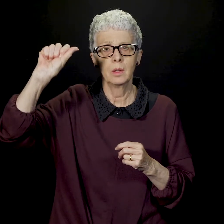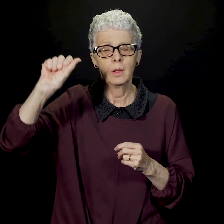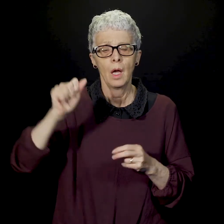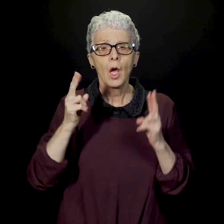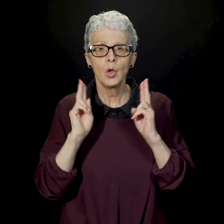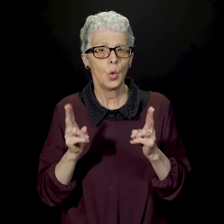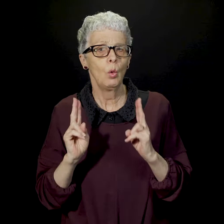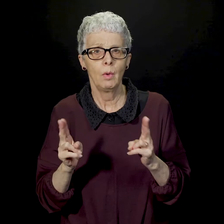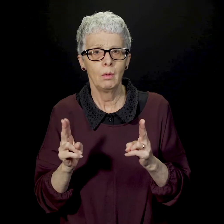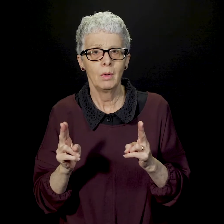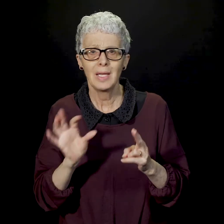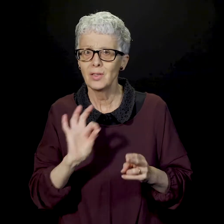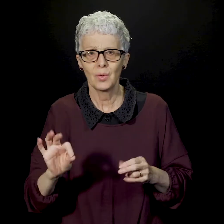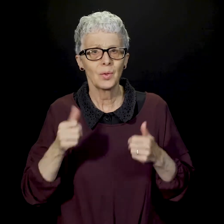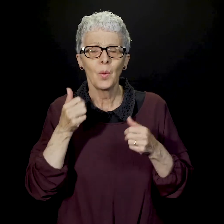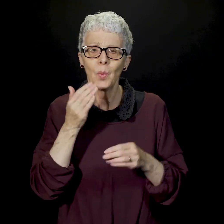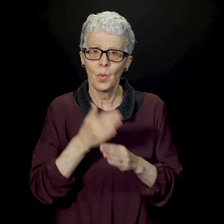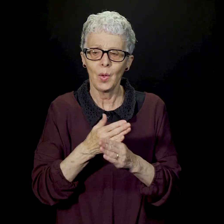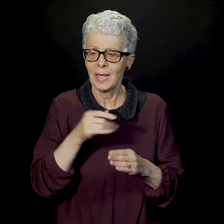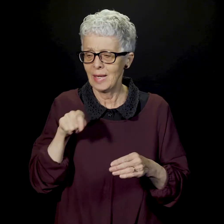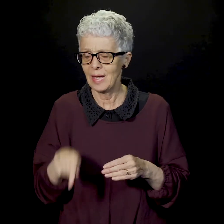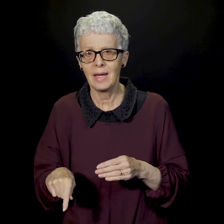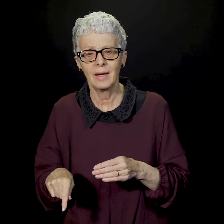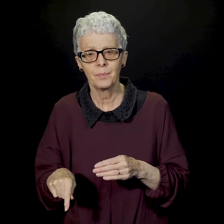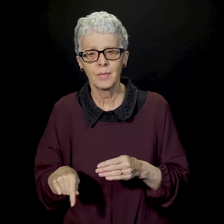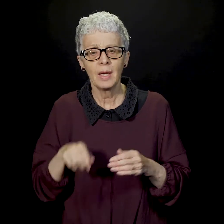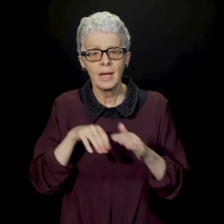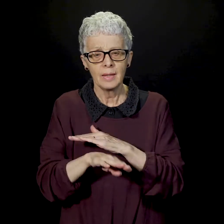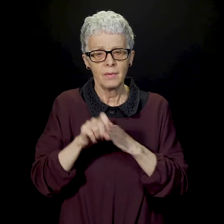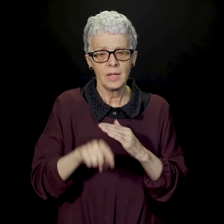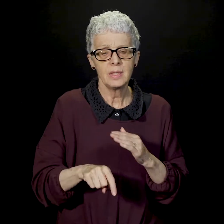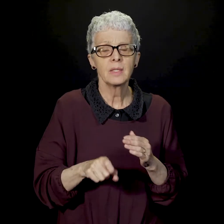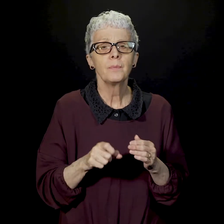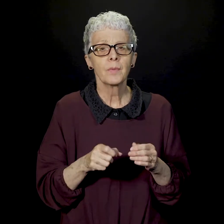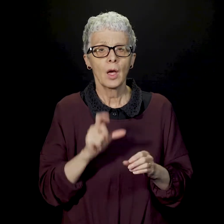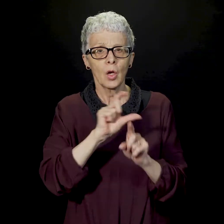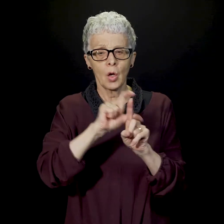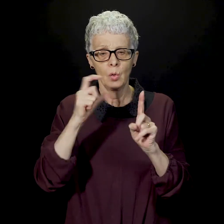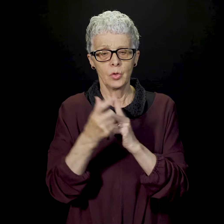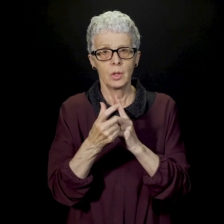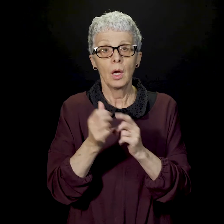Normal isn't working. And here, in the midst of this culture, God calls us and